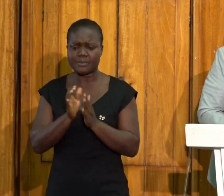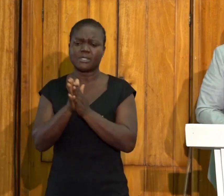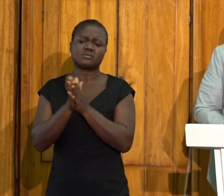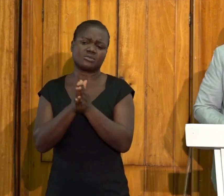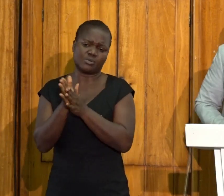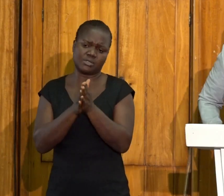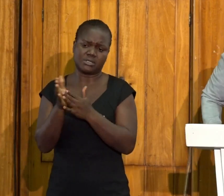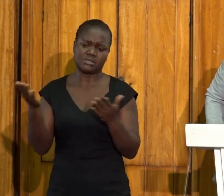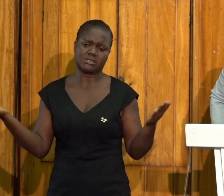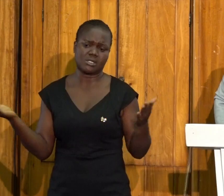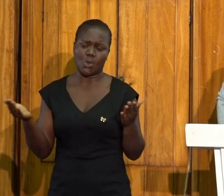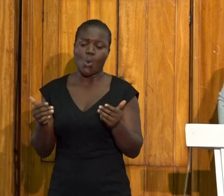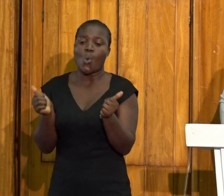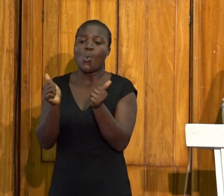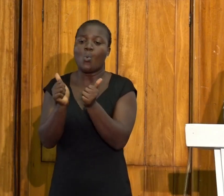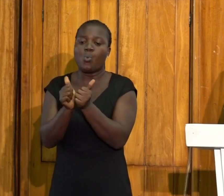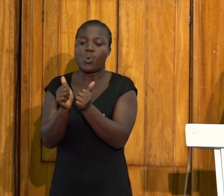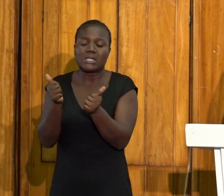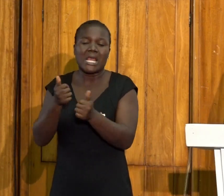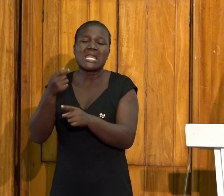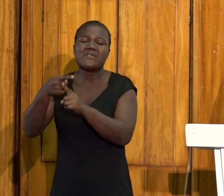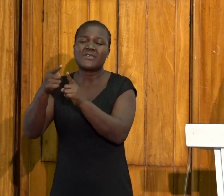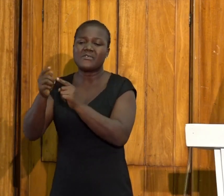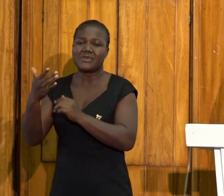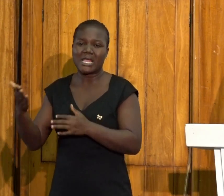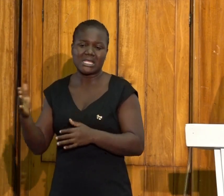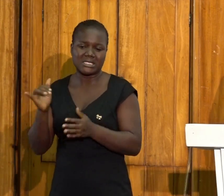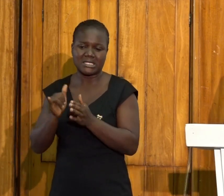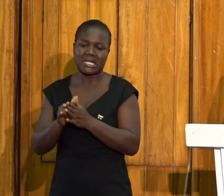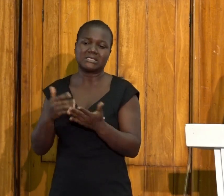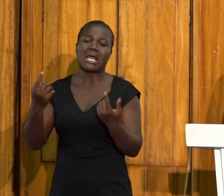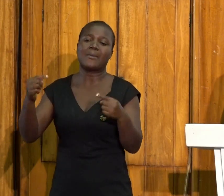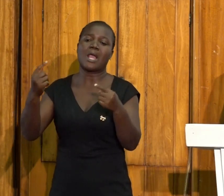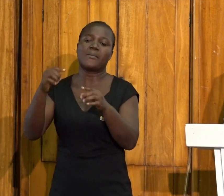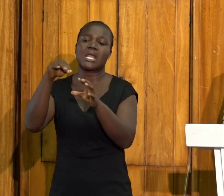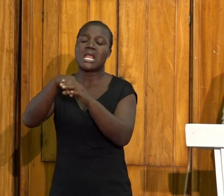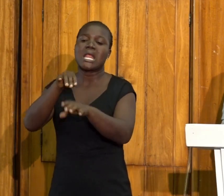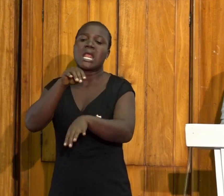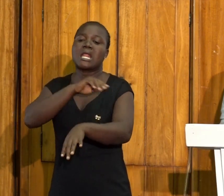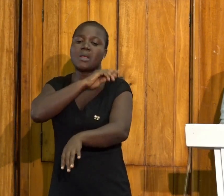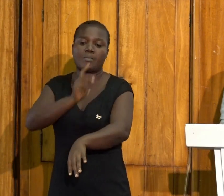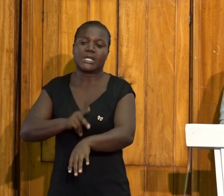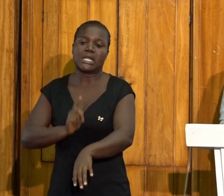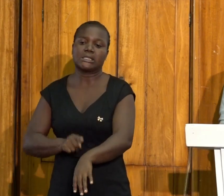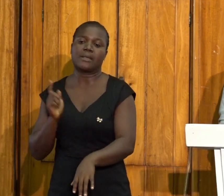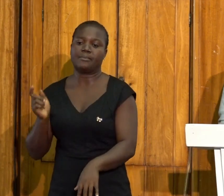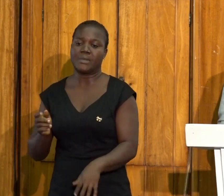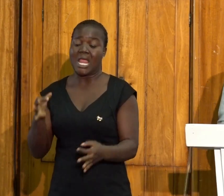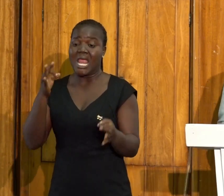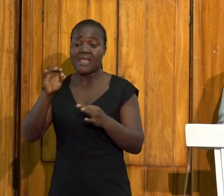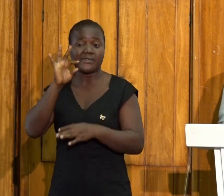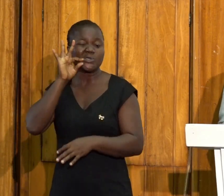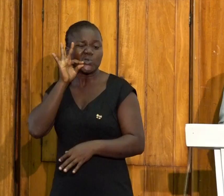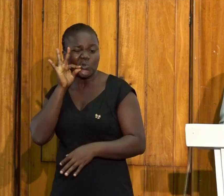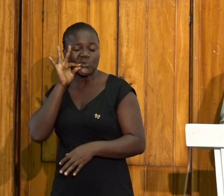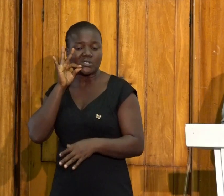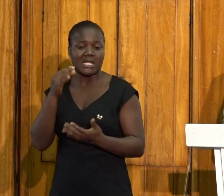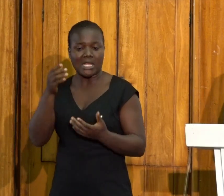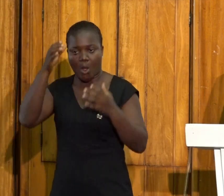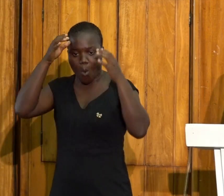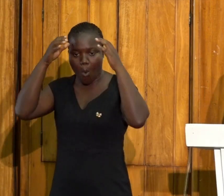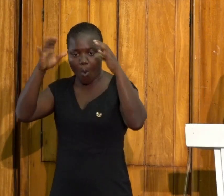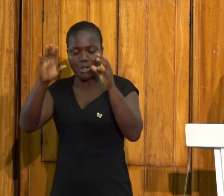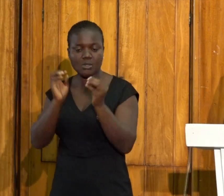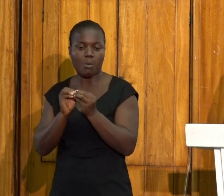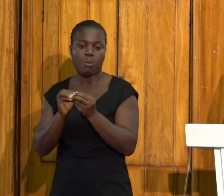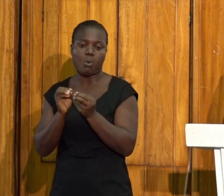congenital anomalies, but there are other outcomes of interest that we should actually be interested in. If a drug causes more preterm birth, like in